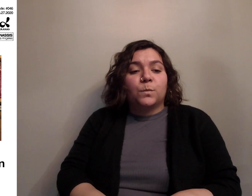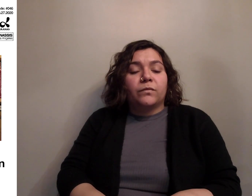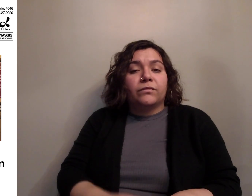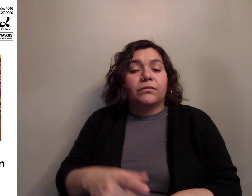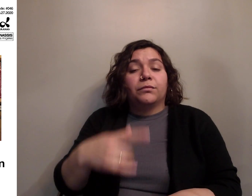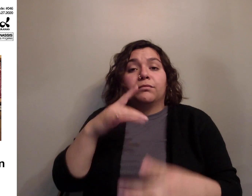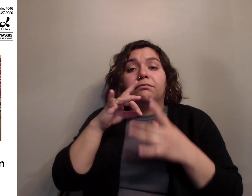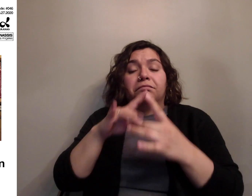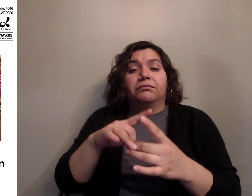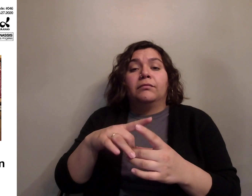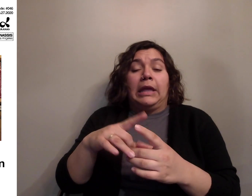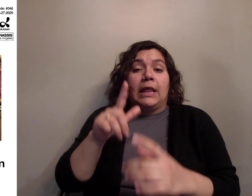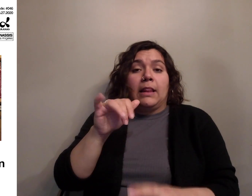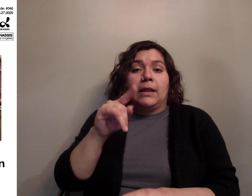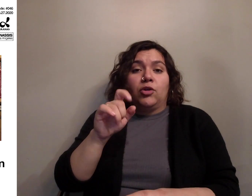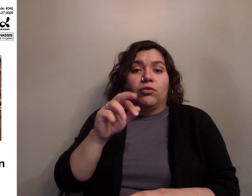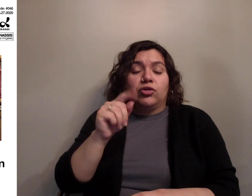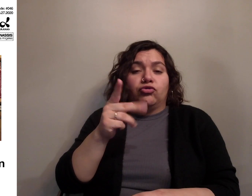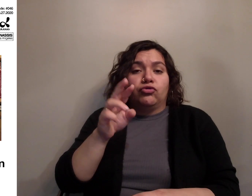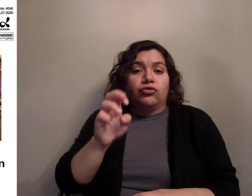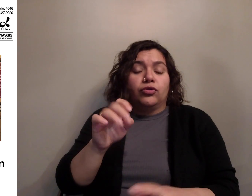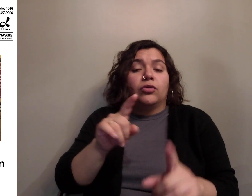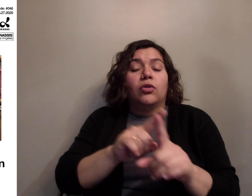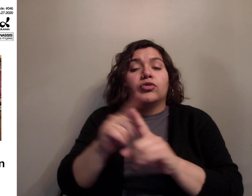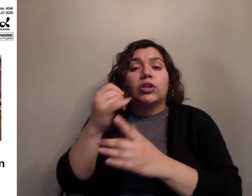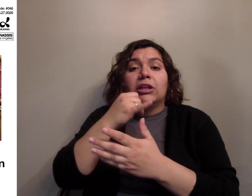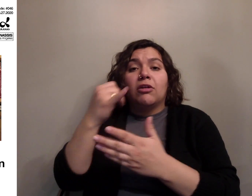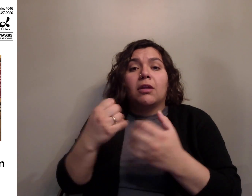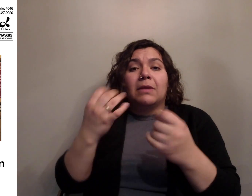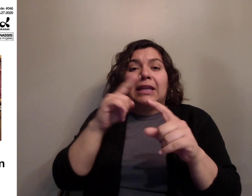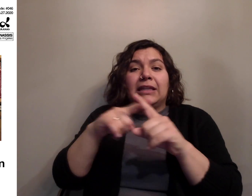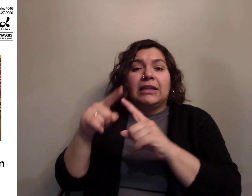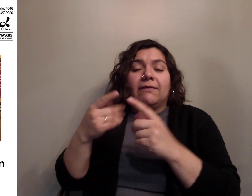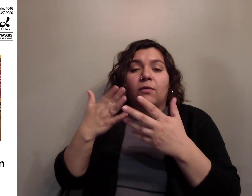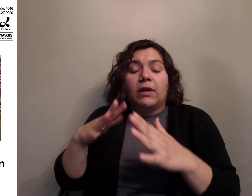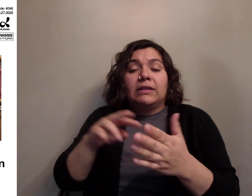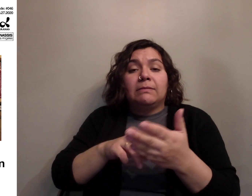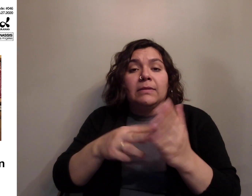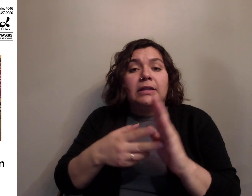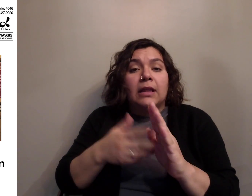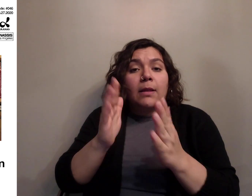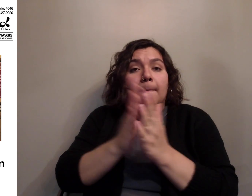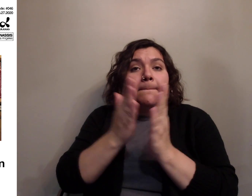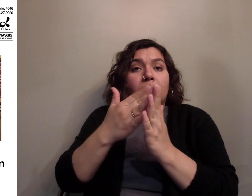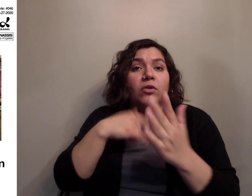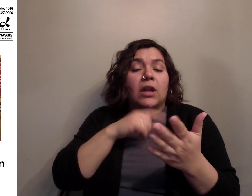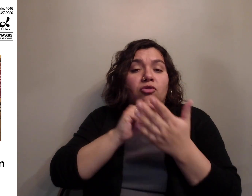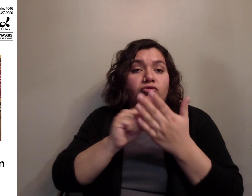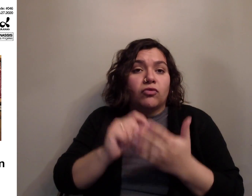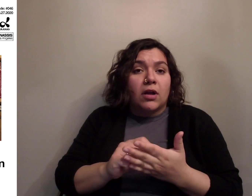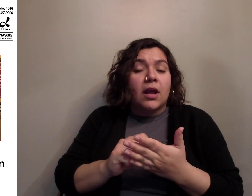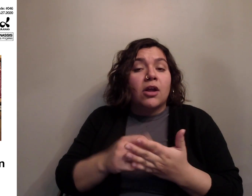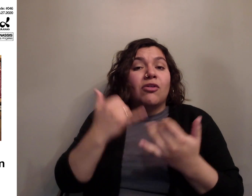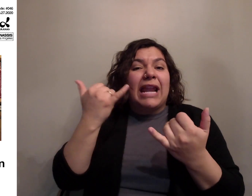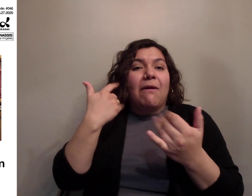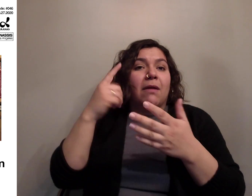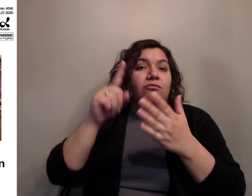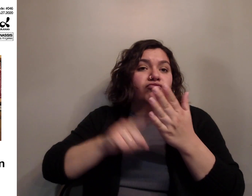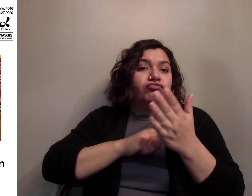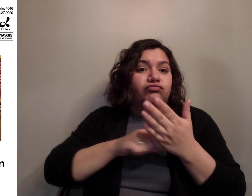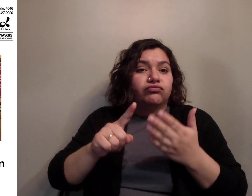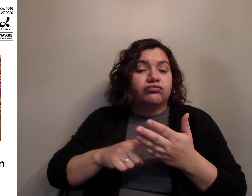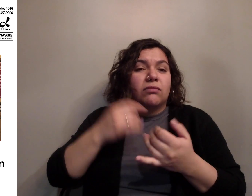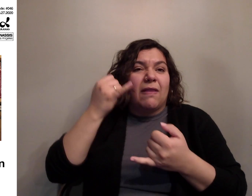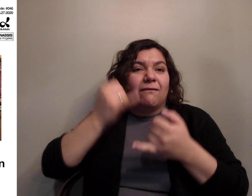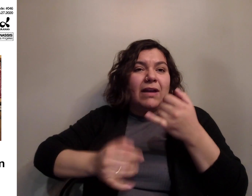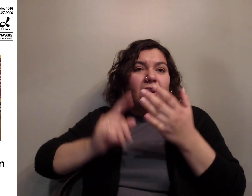politically, in literature and in the arts and so many other ways. And so the book that I wrote, which I'm just making